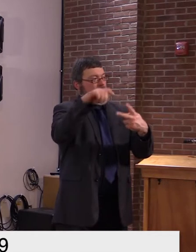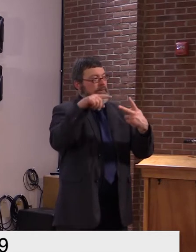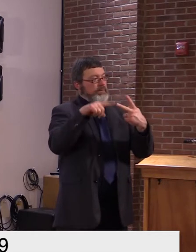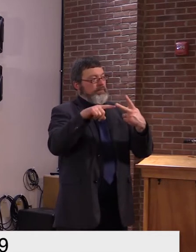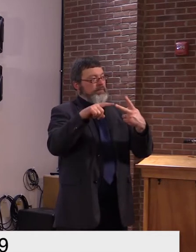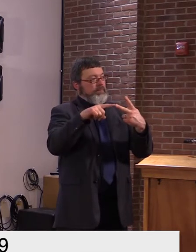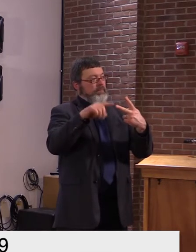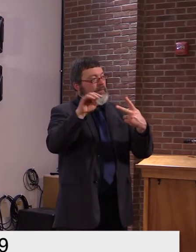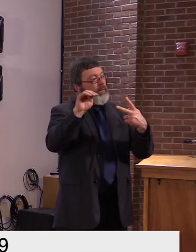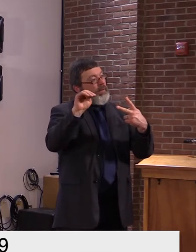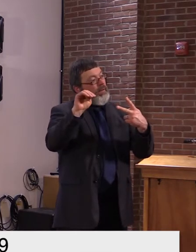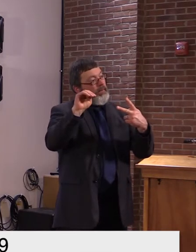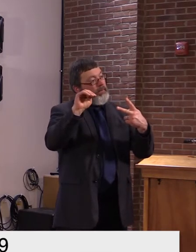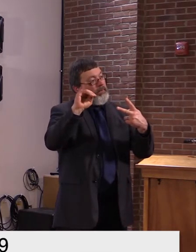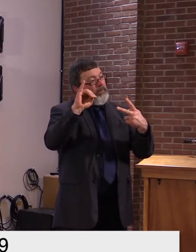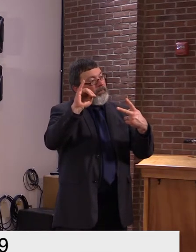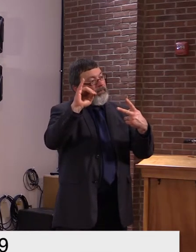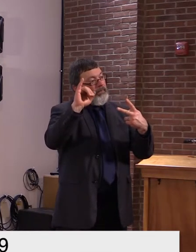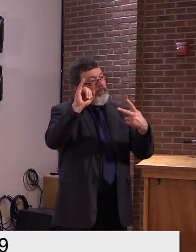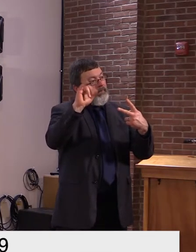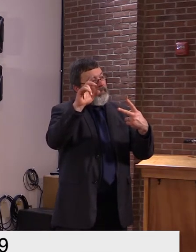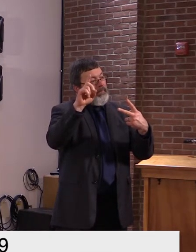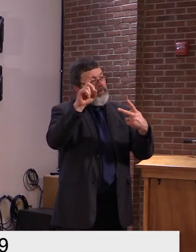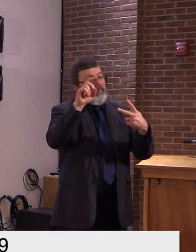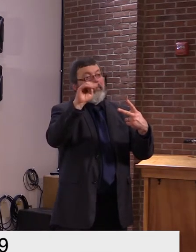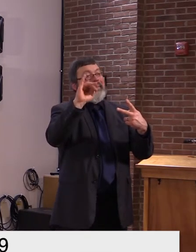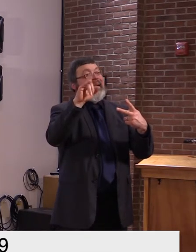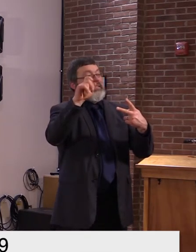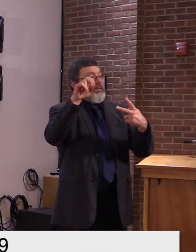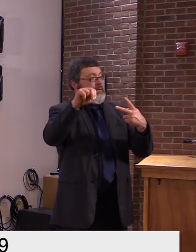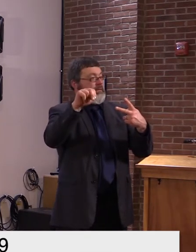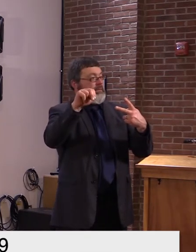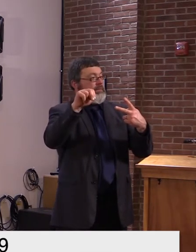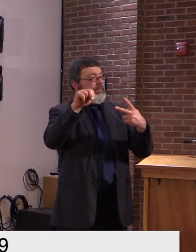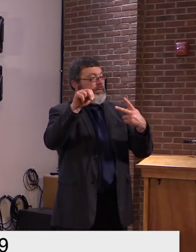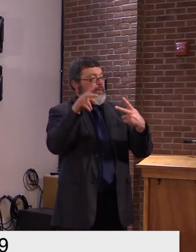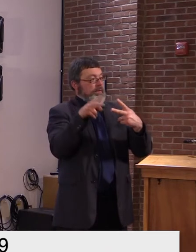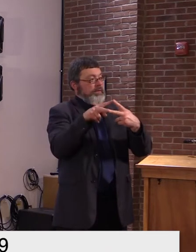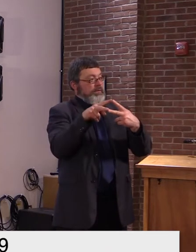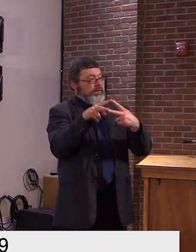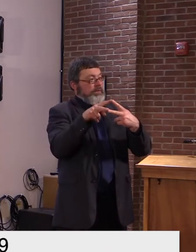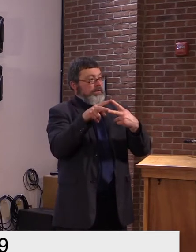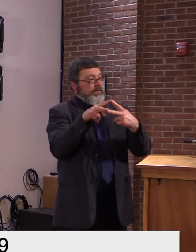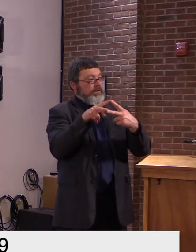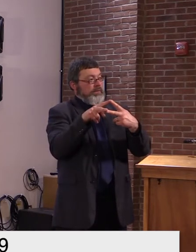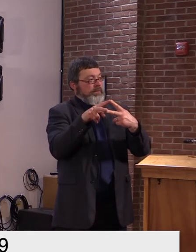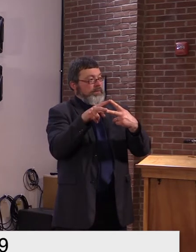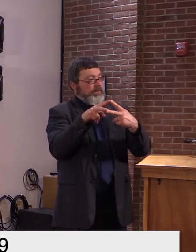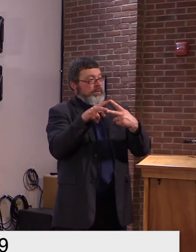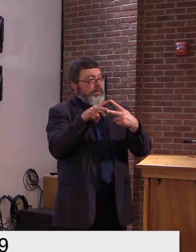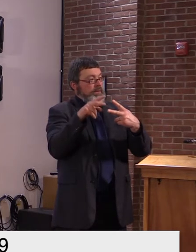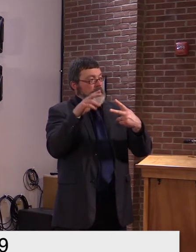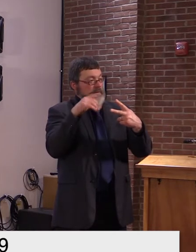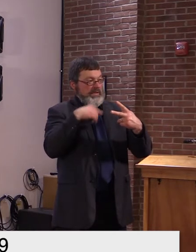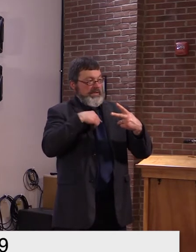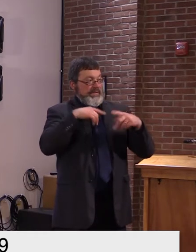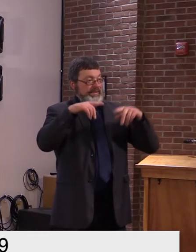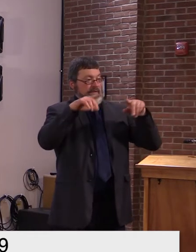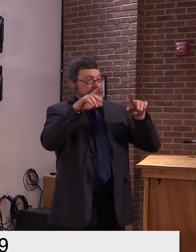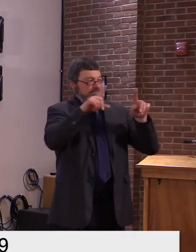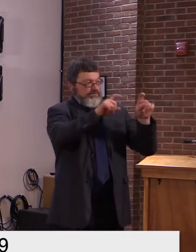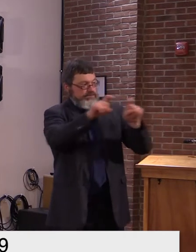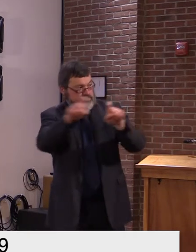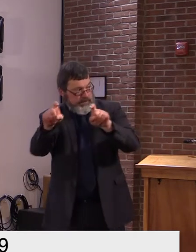from teachers and school staff and then shipped directly from the schools to Broad using UPS. For